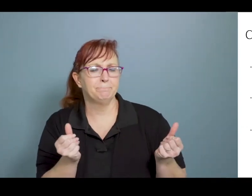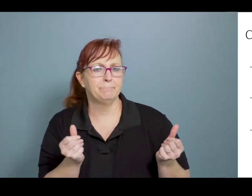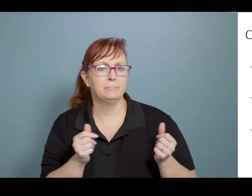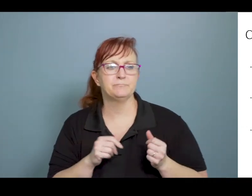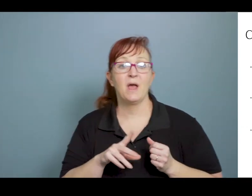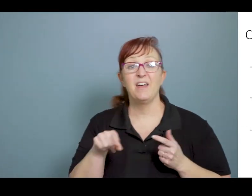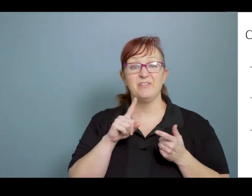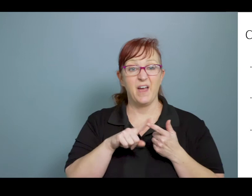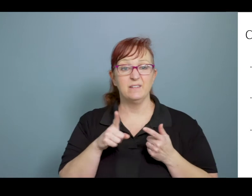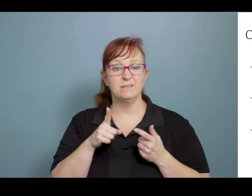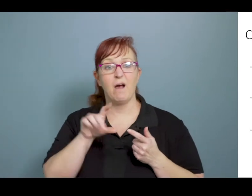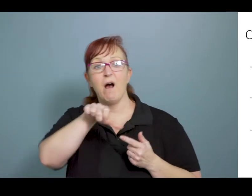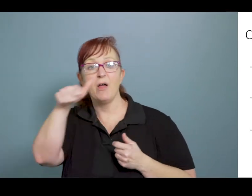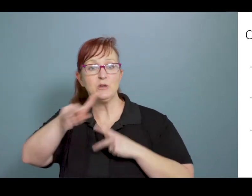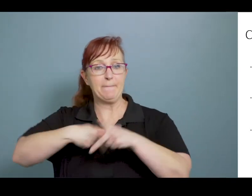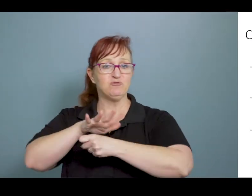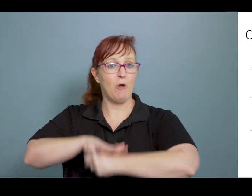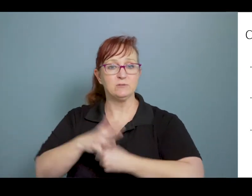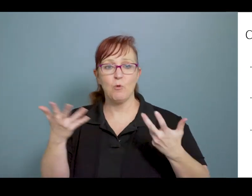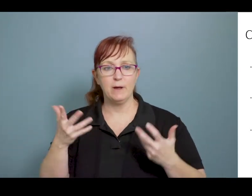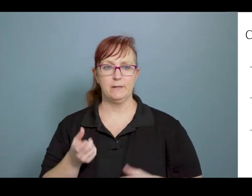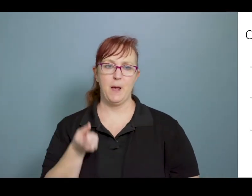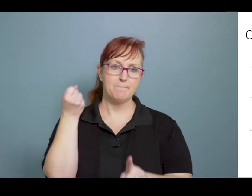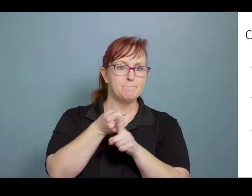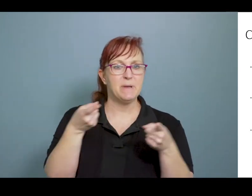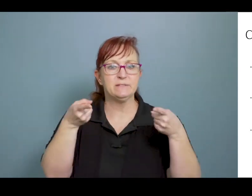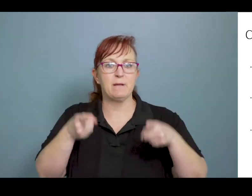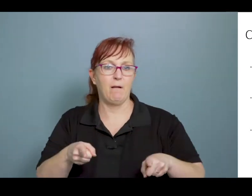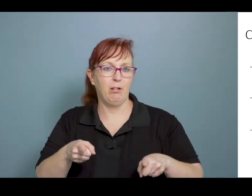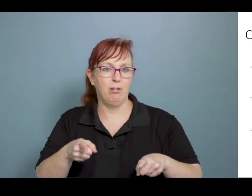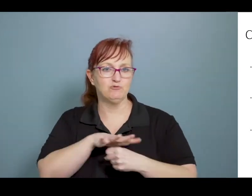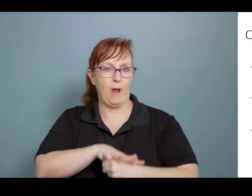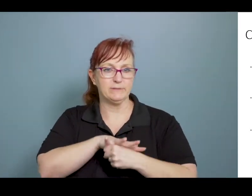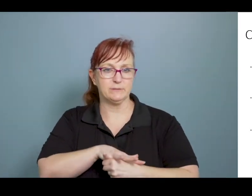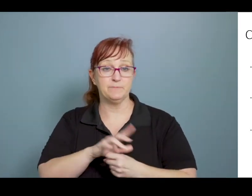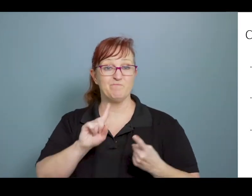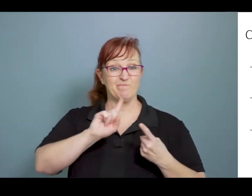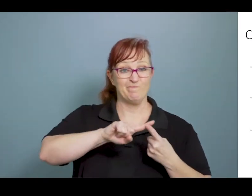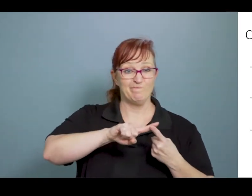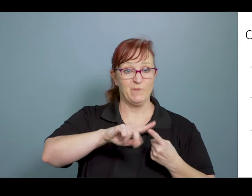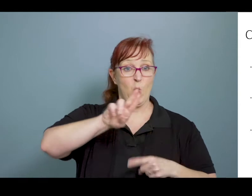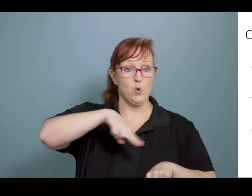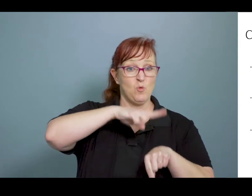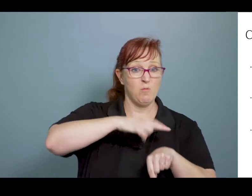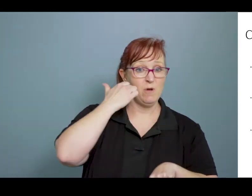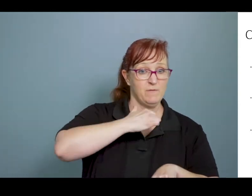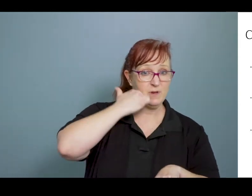And then we have incidental stress. And these two coincide